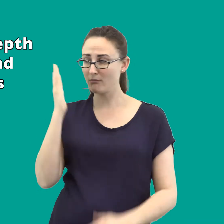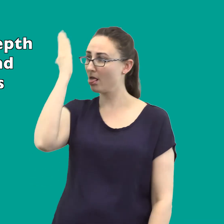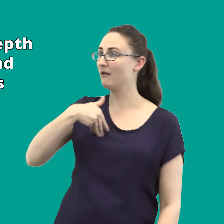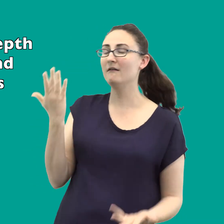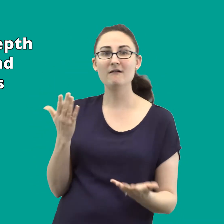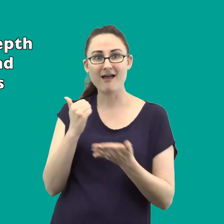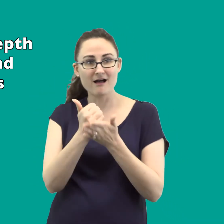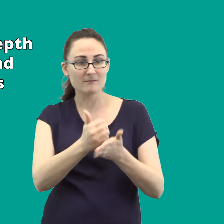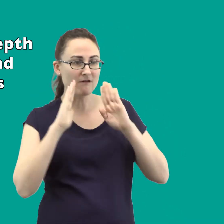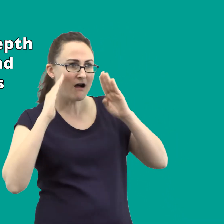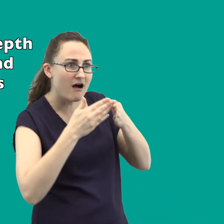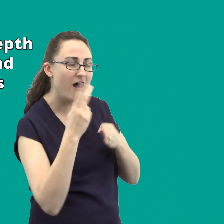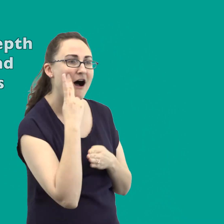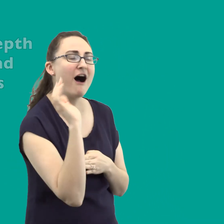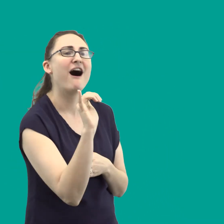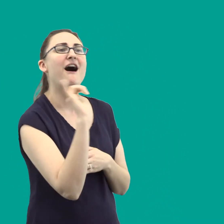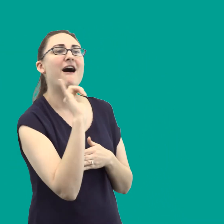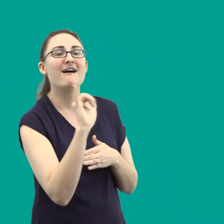who may have overlooked important details before.